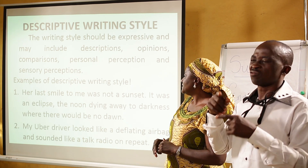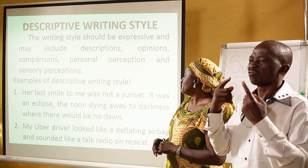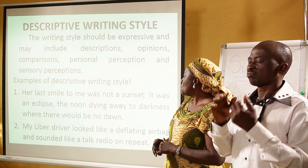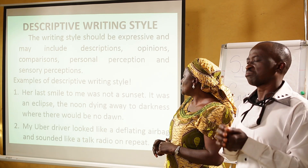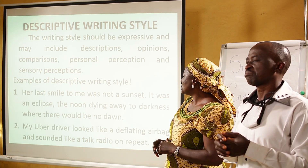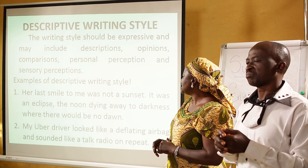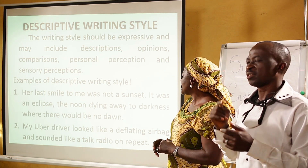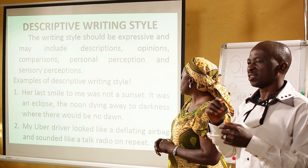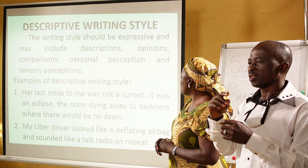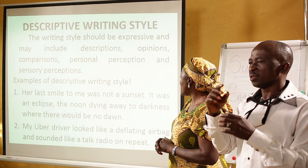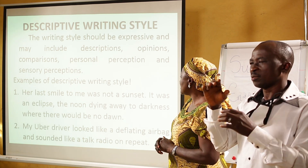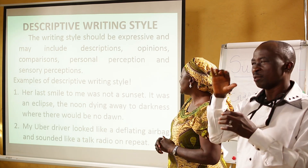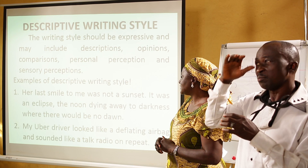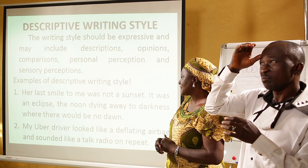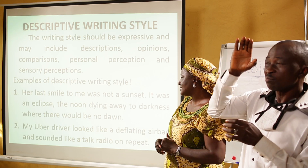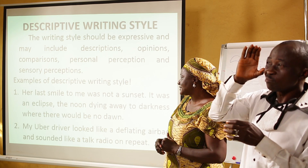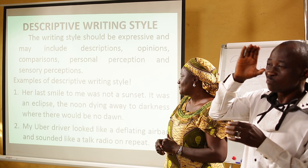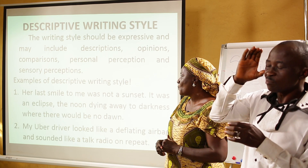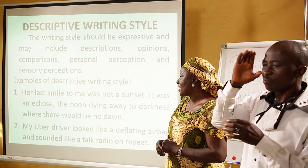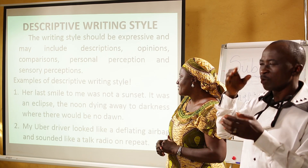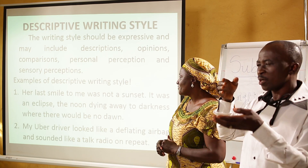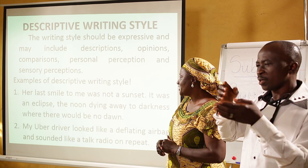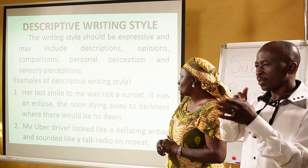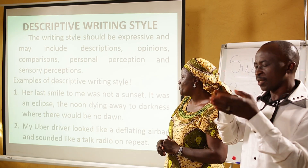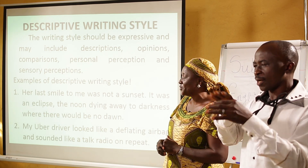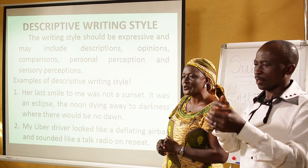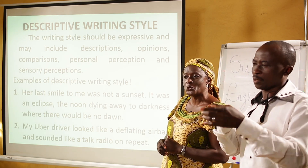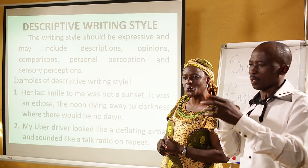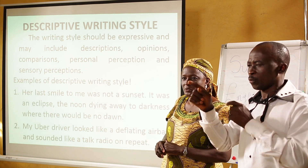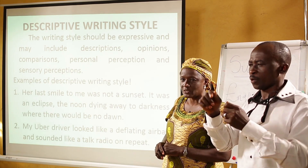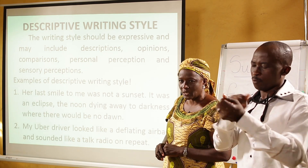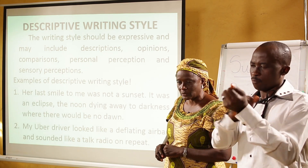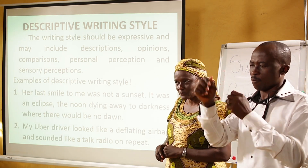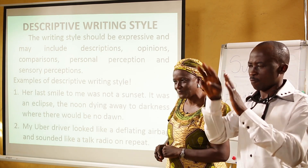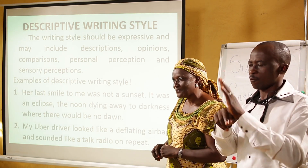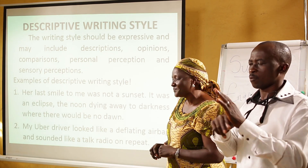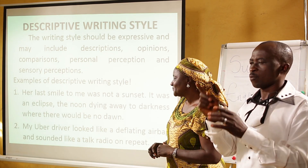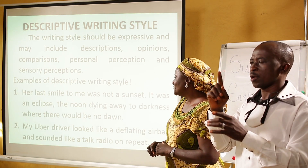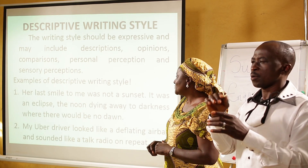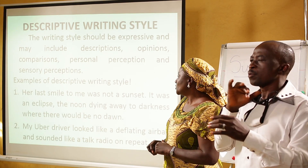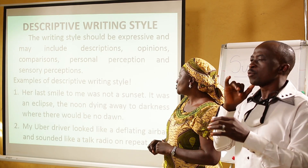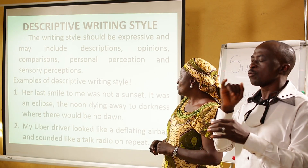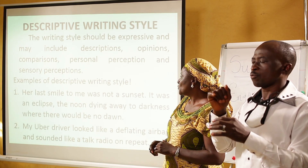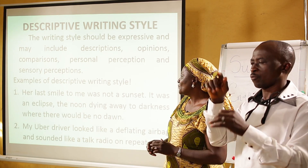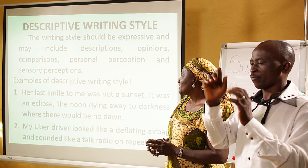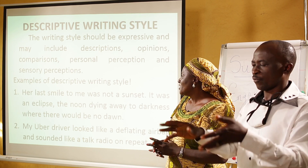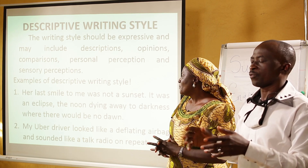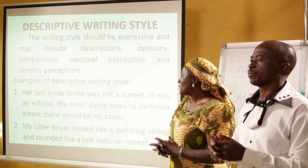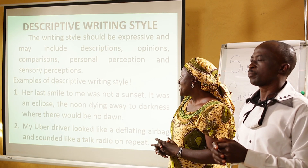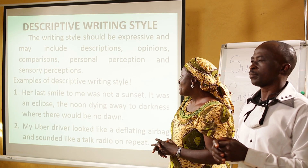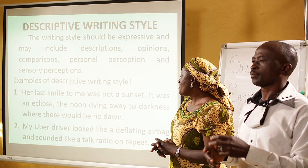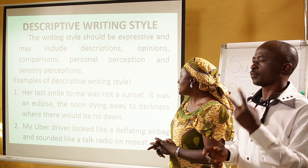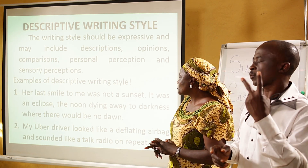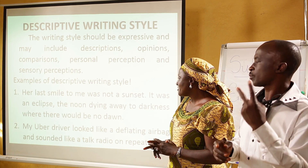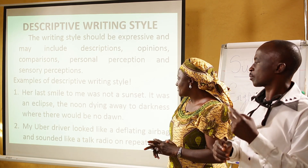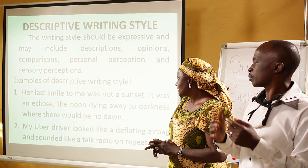eclipse, the moon dying away to darkness, where there would be no dawn. 2,